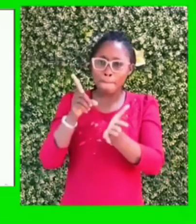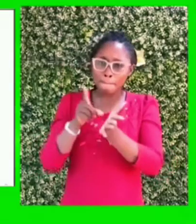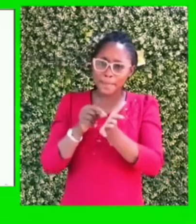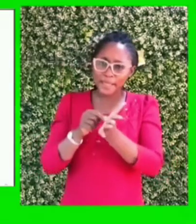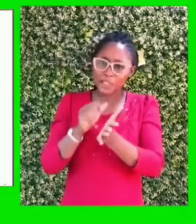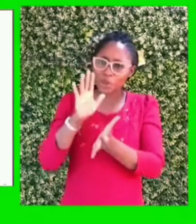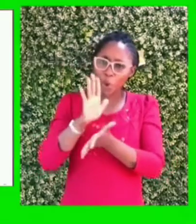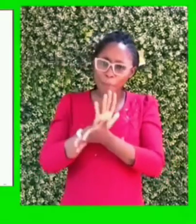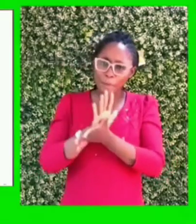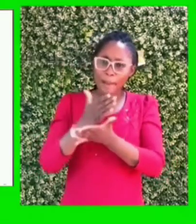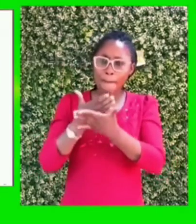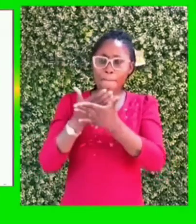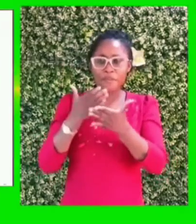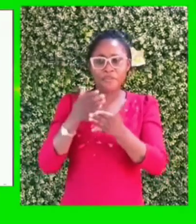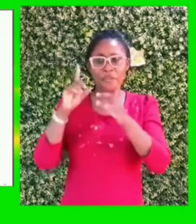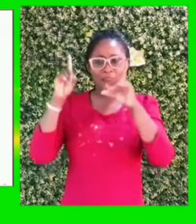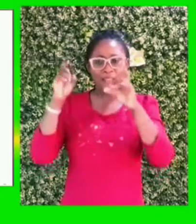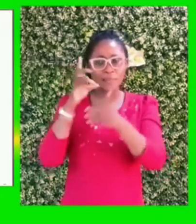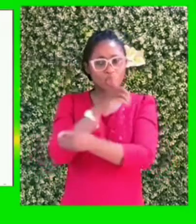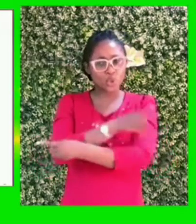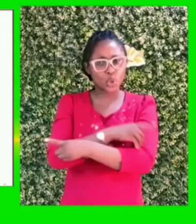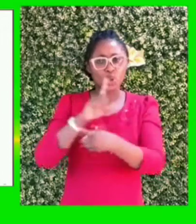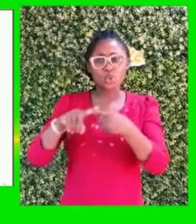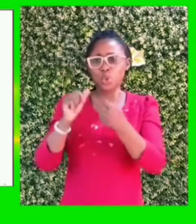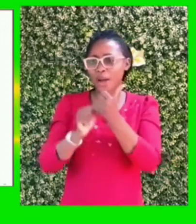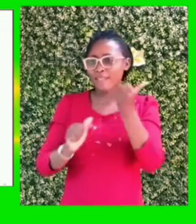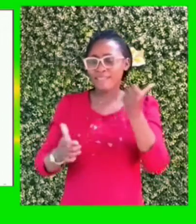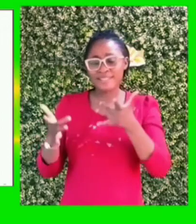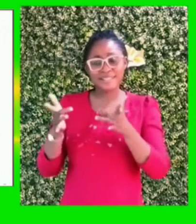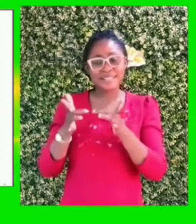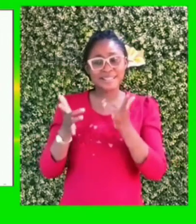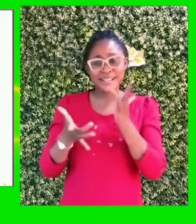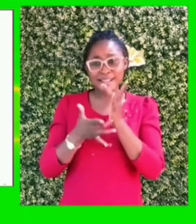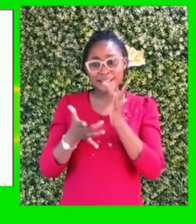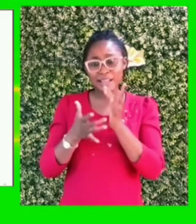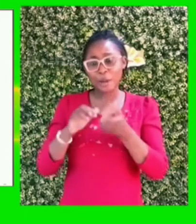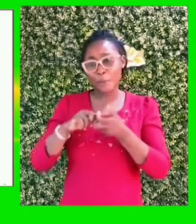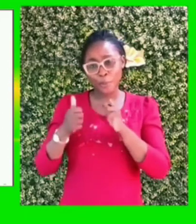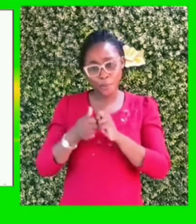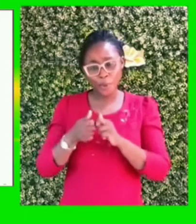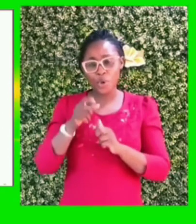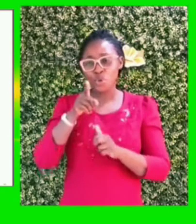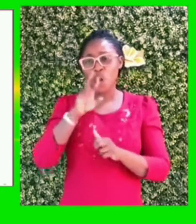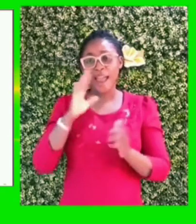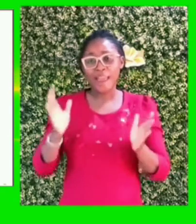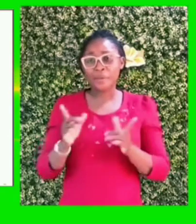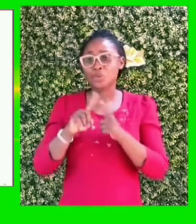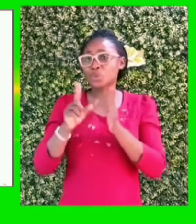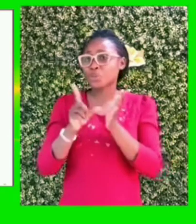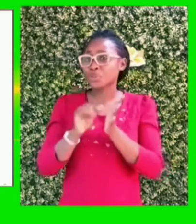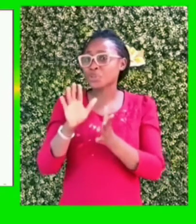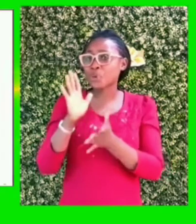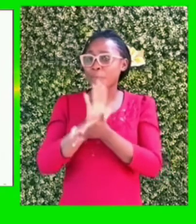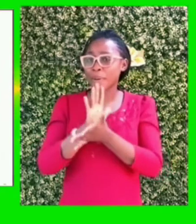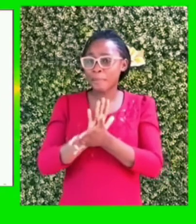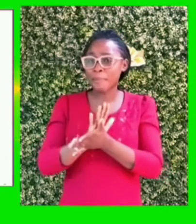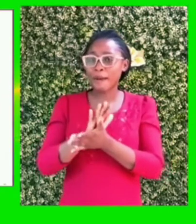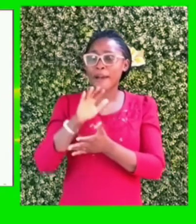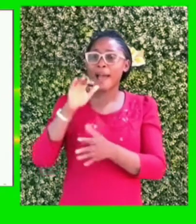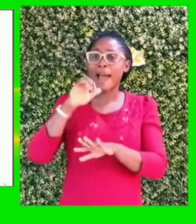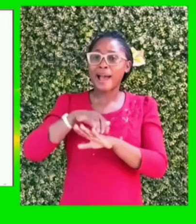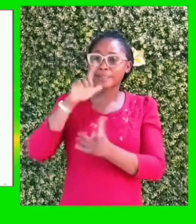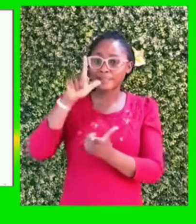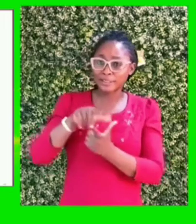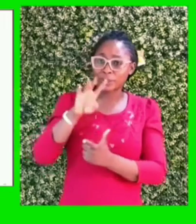Print your slip before the examination day to avoid technical hitch. You are encouraged to print your slip at least